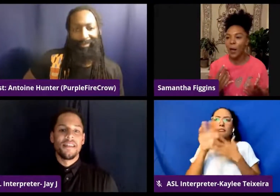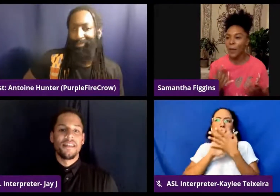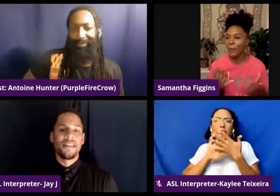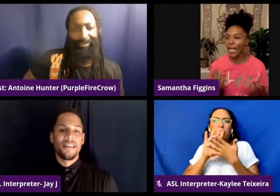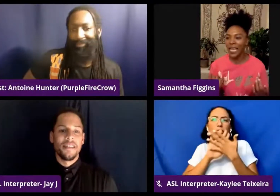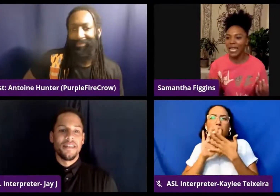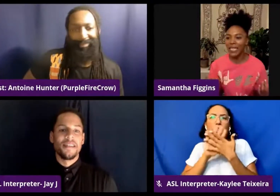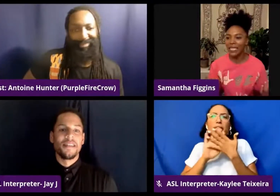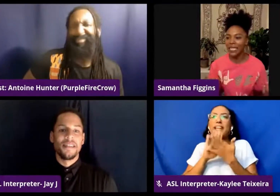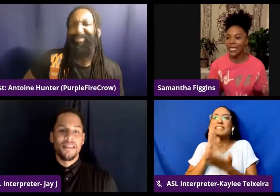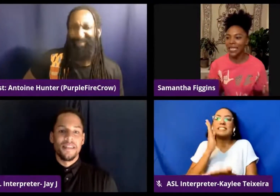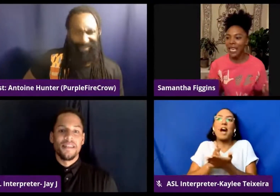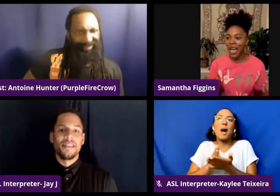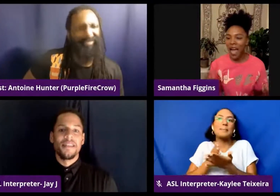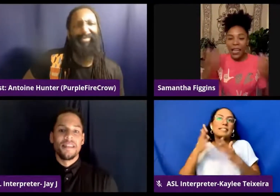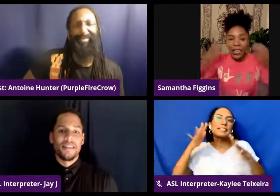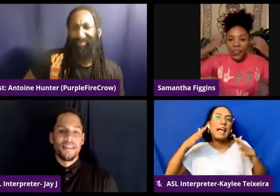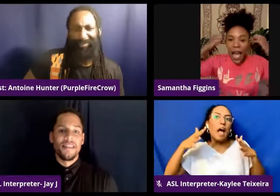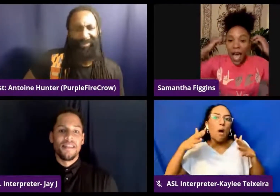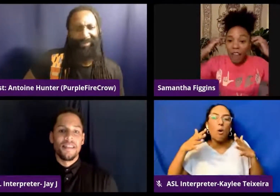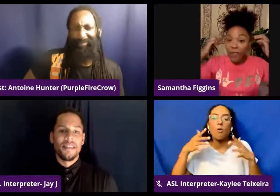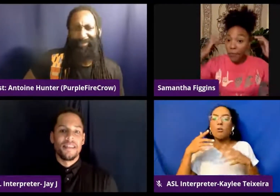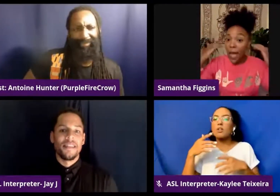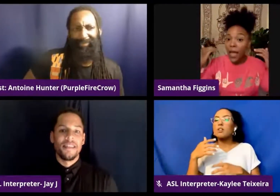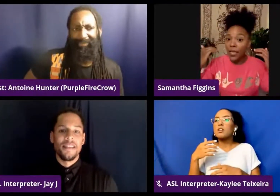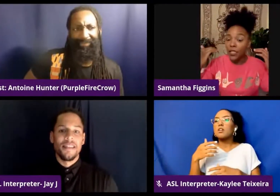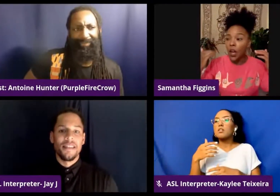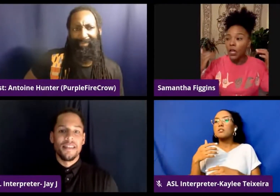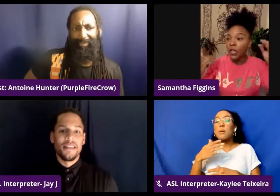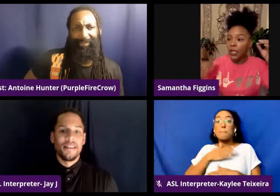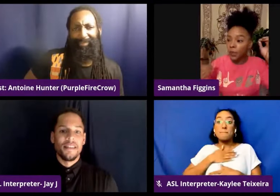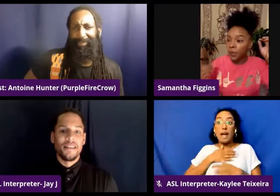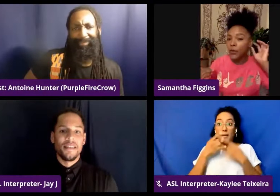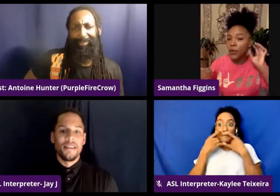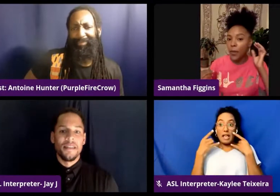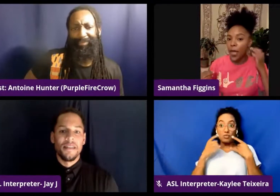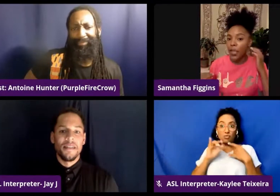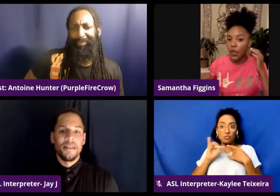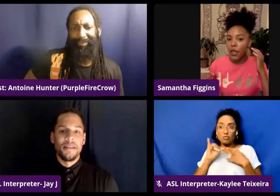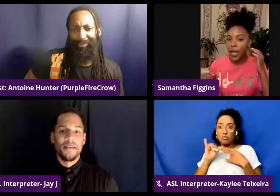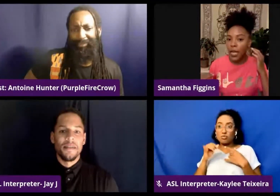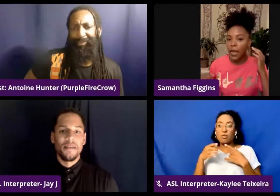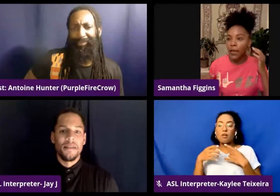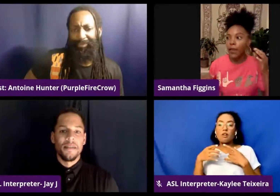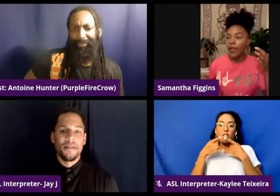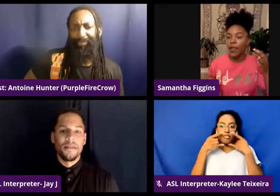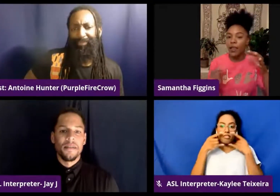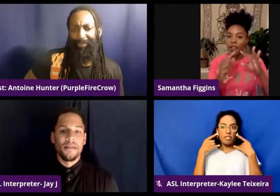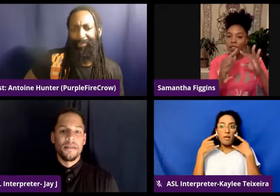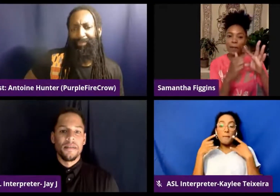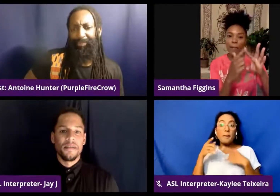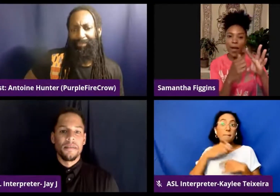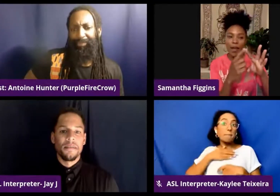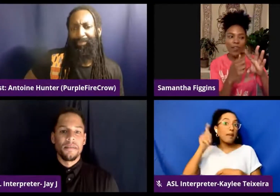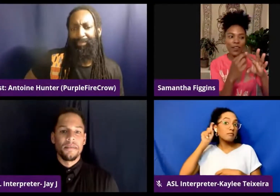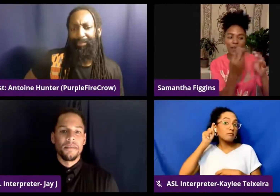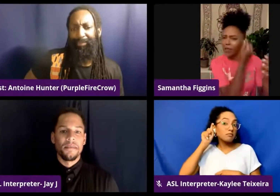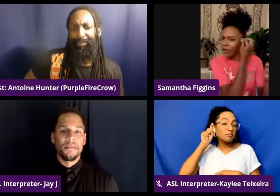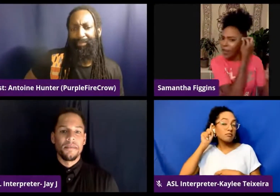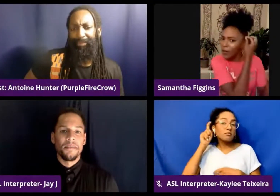sound. And I even have my mask on. And sometimes with my hearing aid,